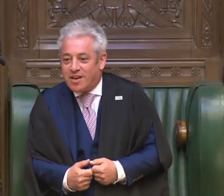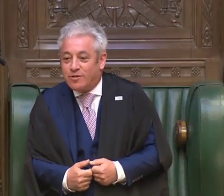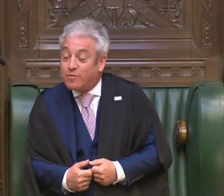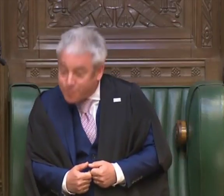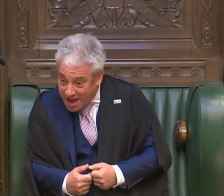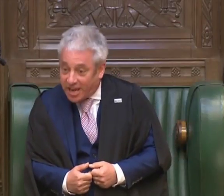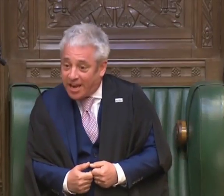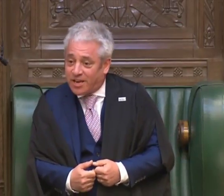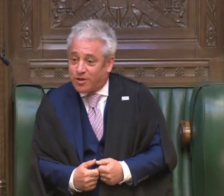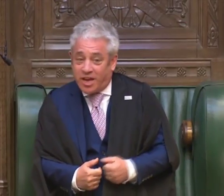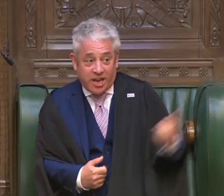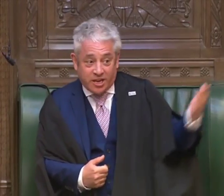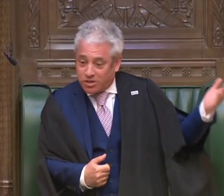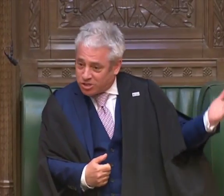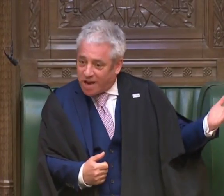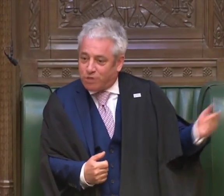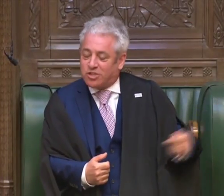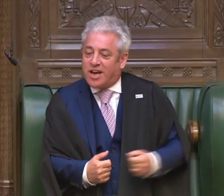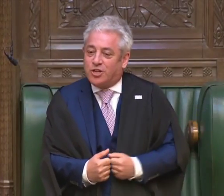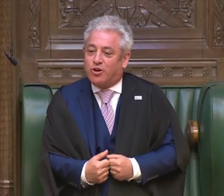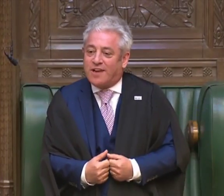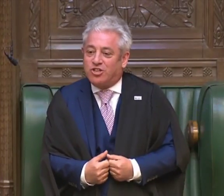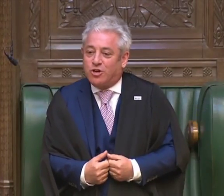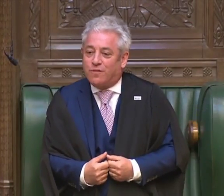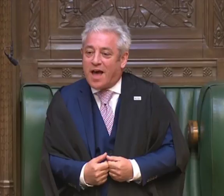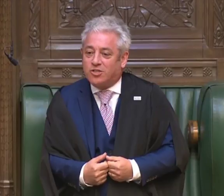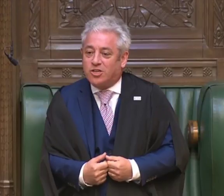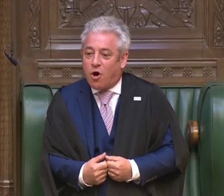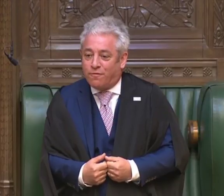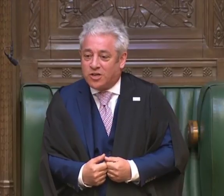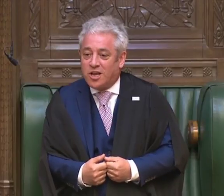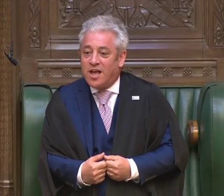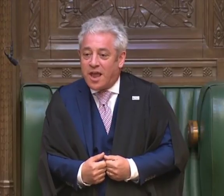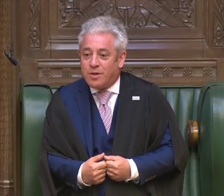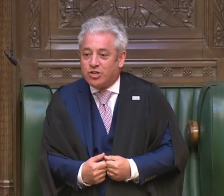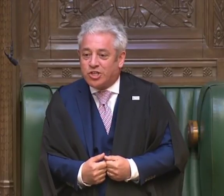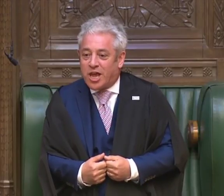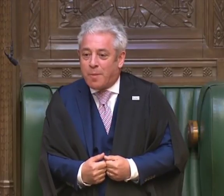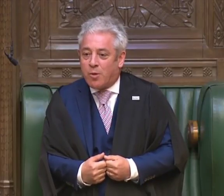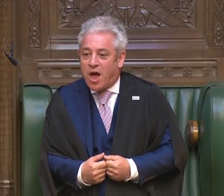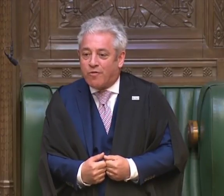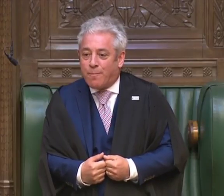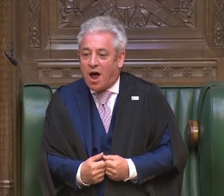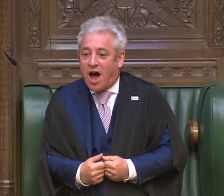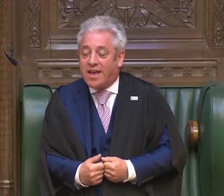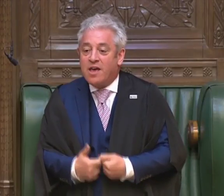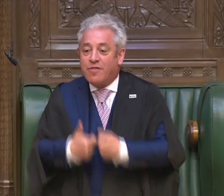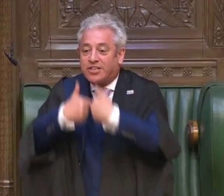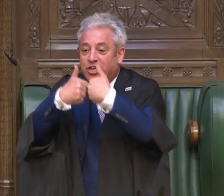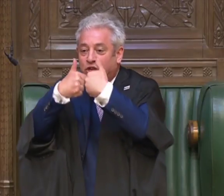In thanking the Secretary of State and the gratitude of the House is obvious, let me just say by way of reply, that is